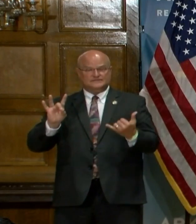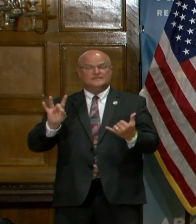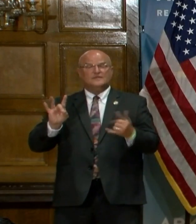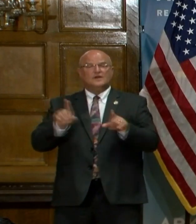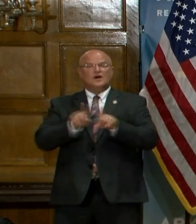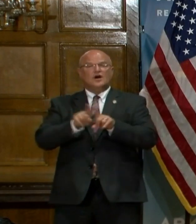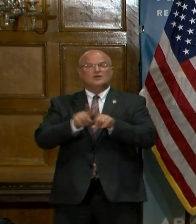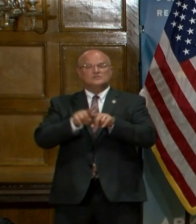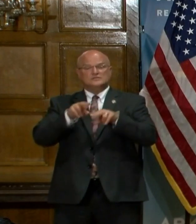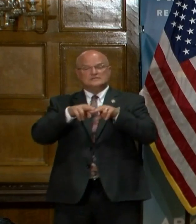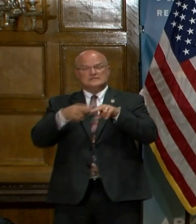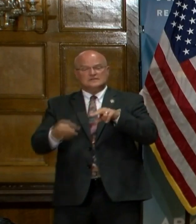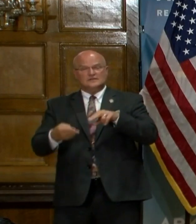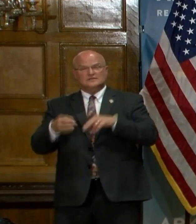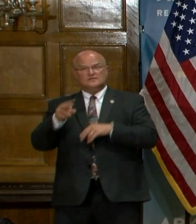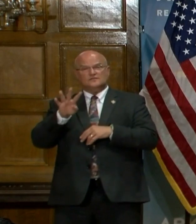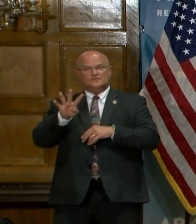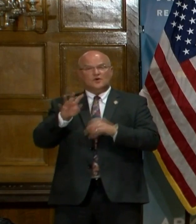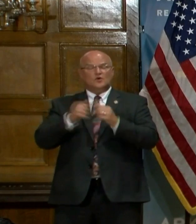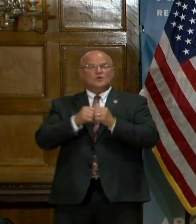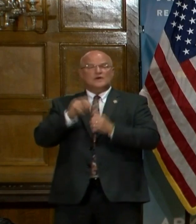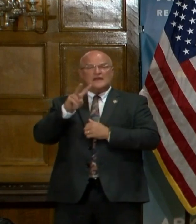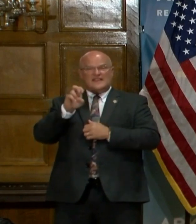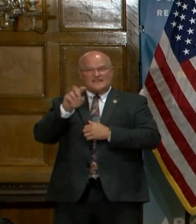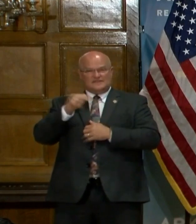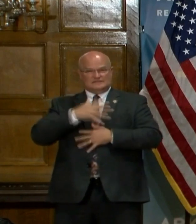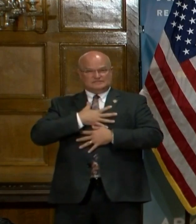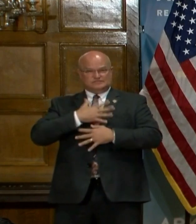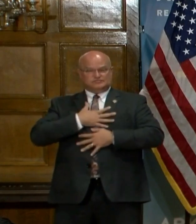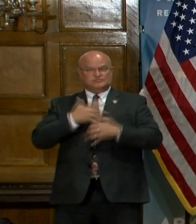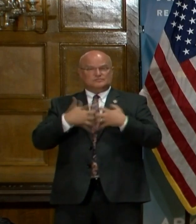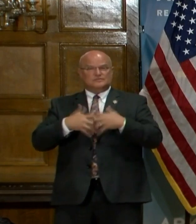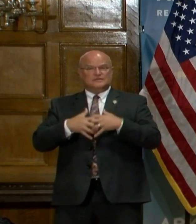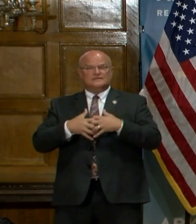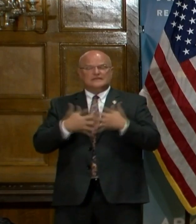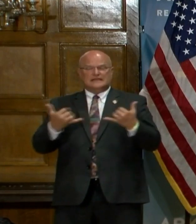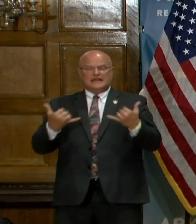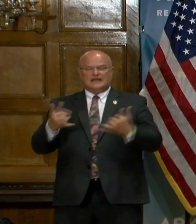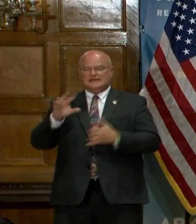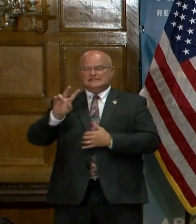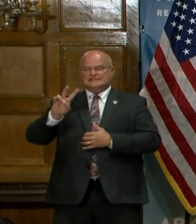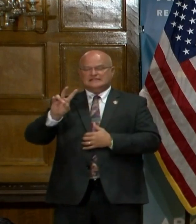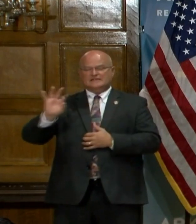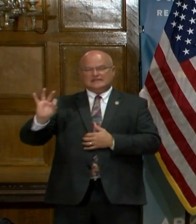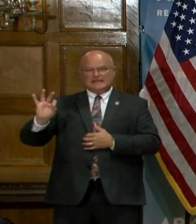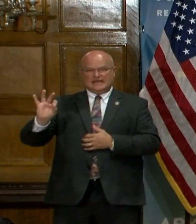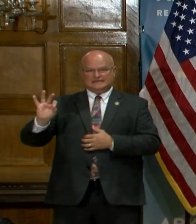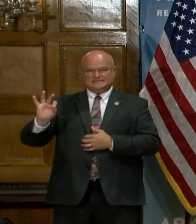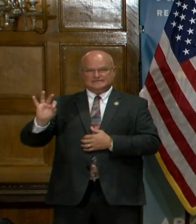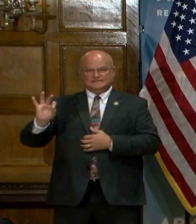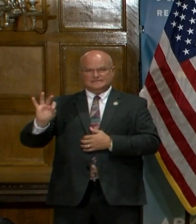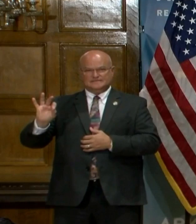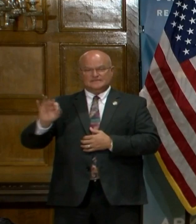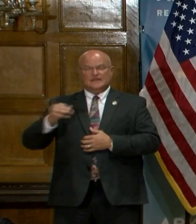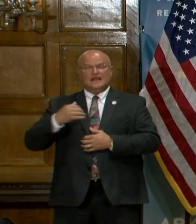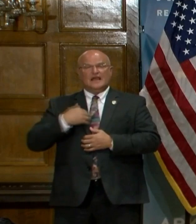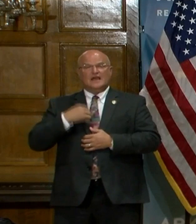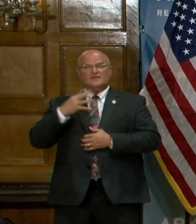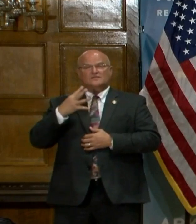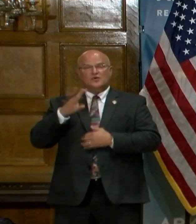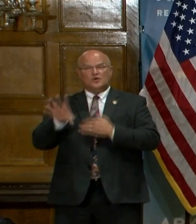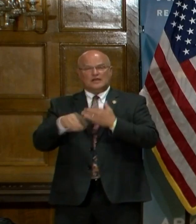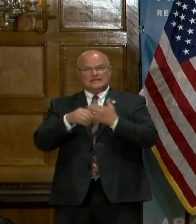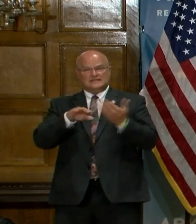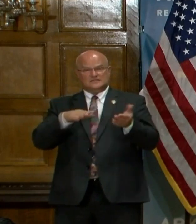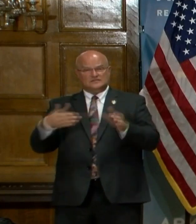also had a net decrease of 4 in our ventilated patients, so we're at 79 now. We've had 4 additional deaths,